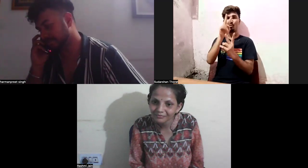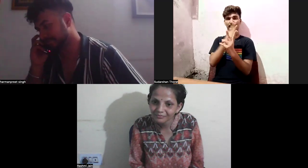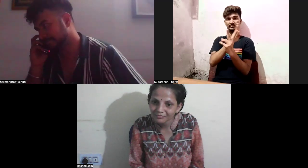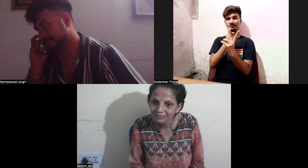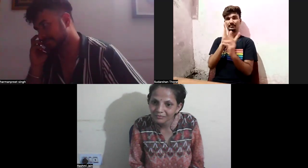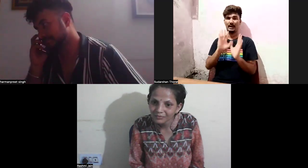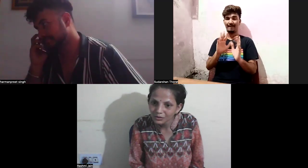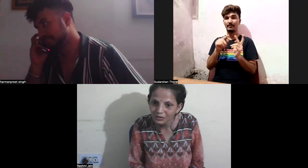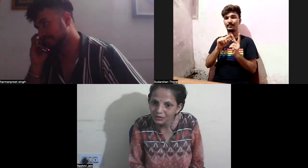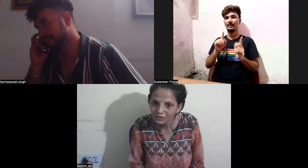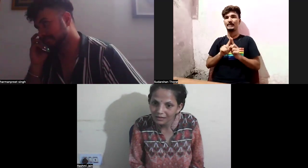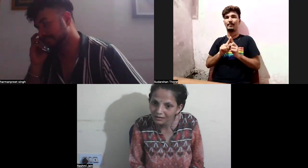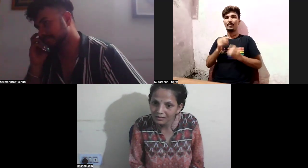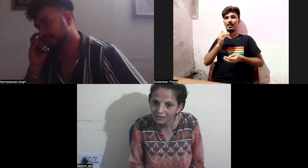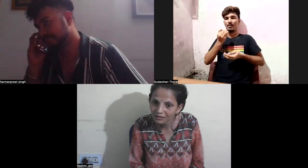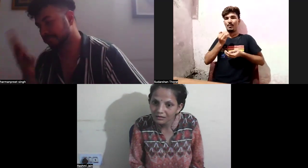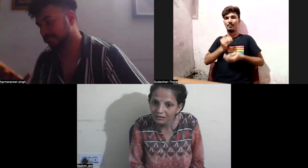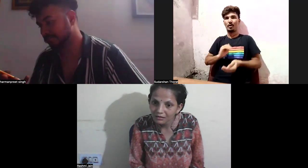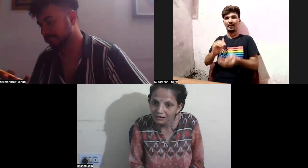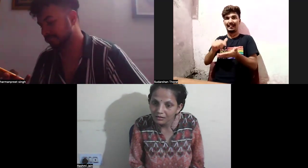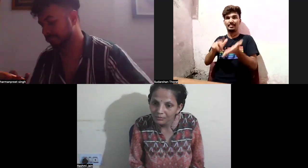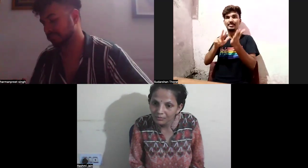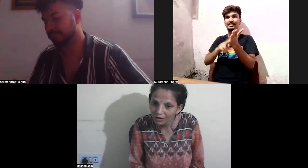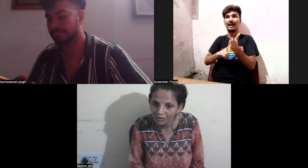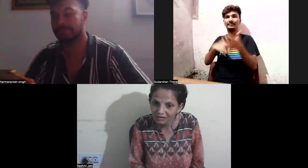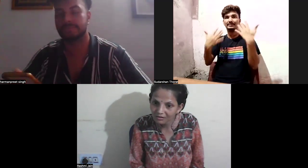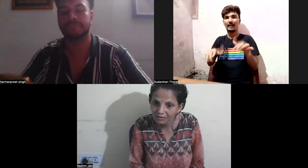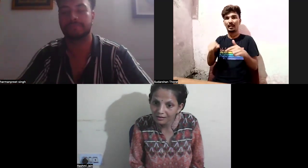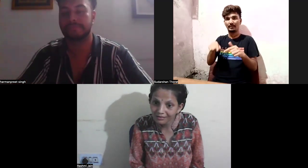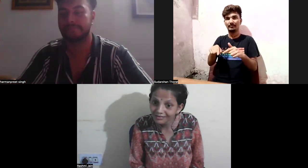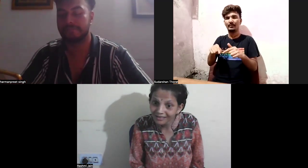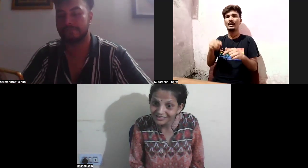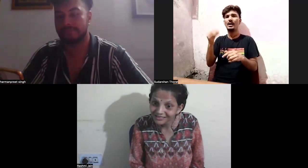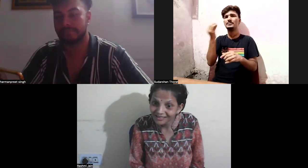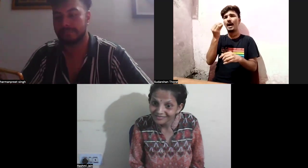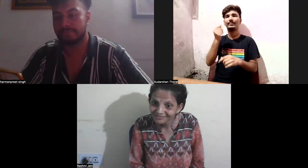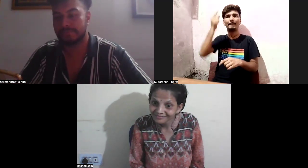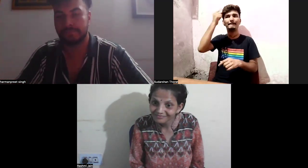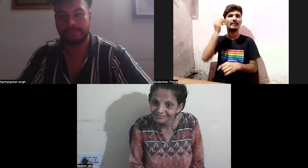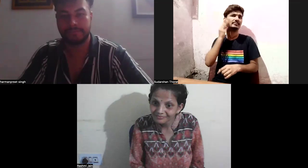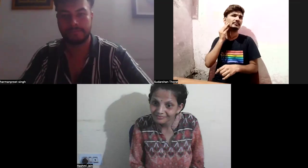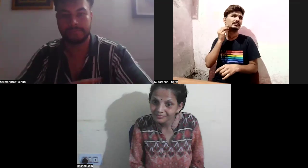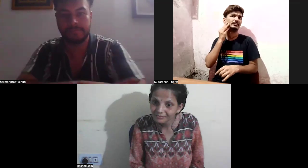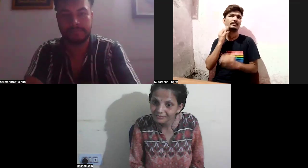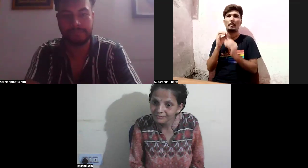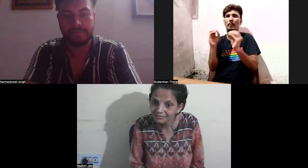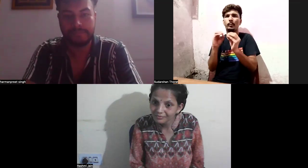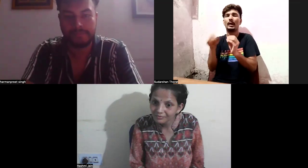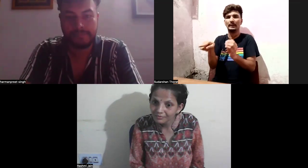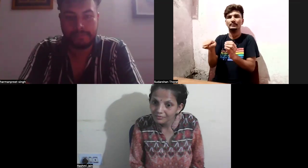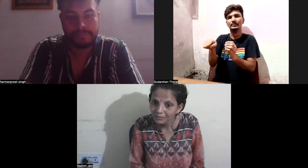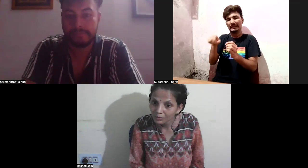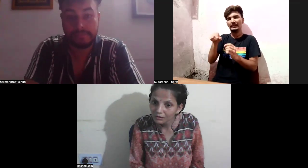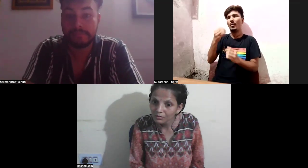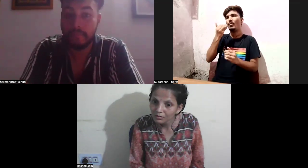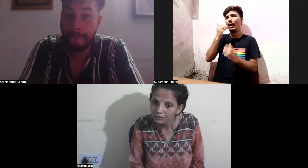some who are don't. So, for example, so if a child born, they